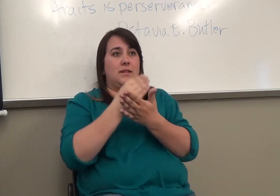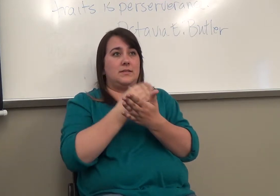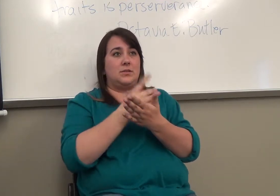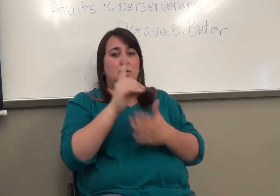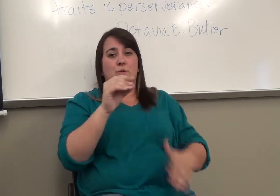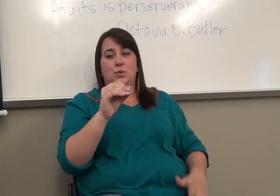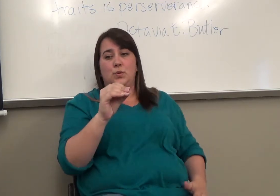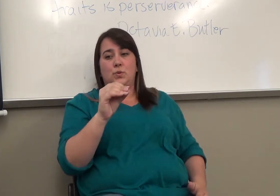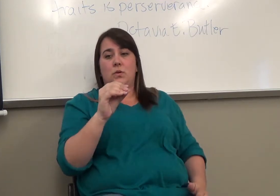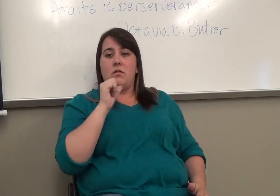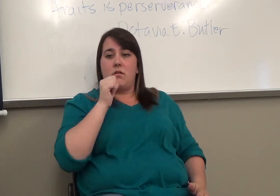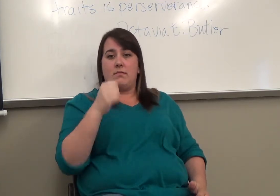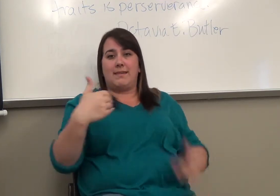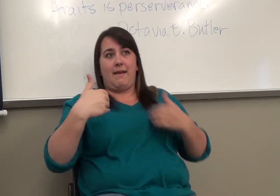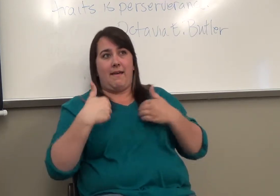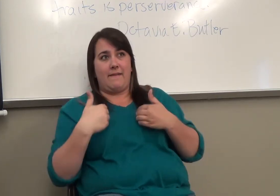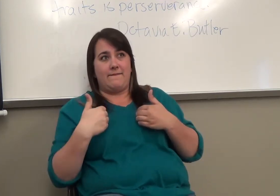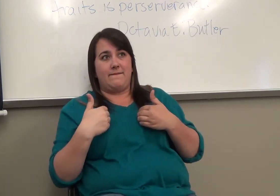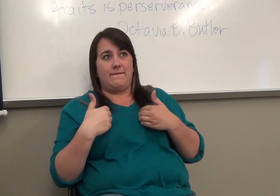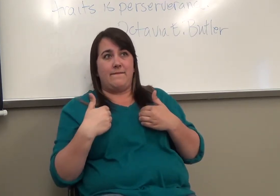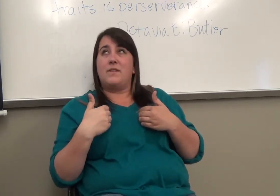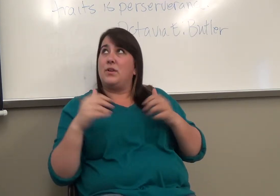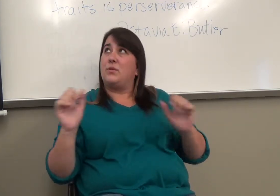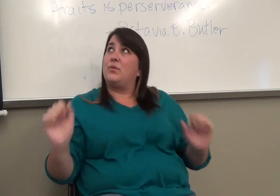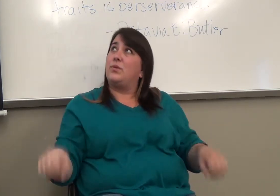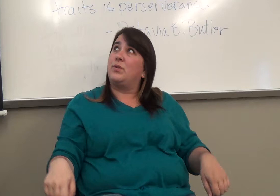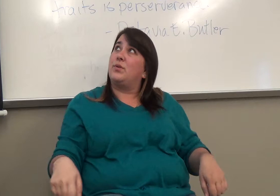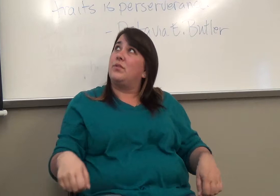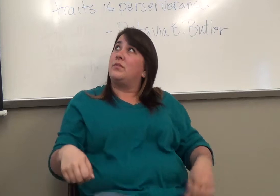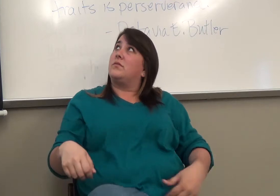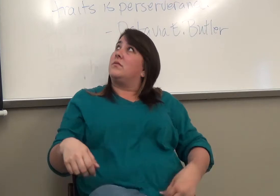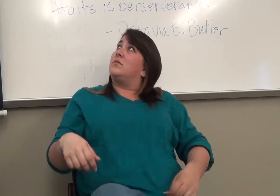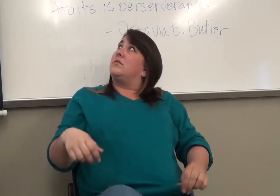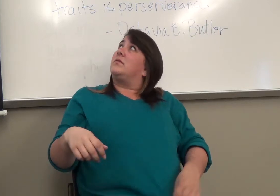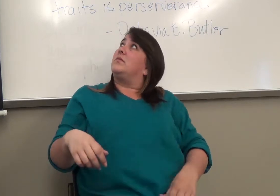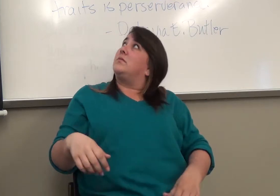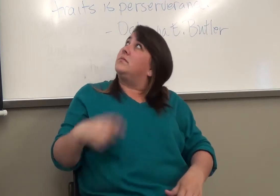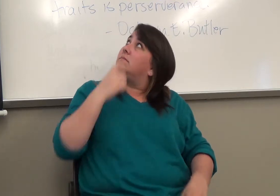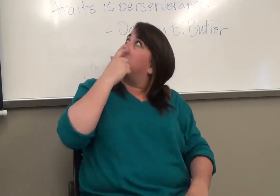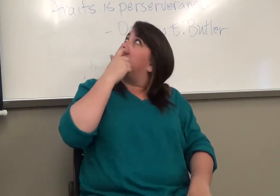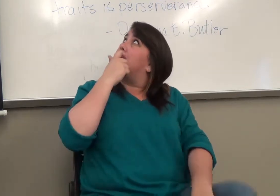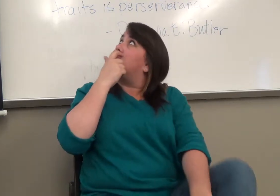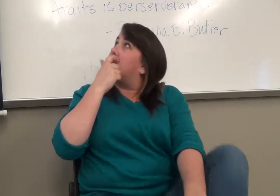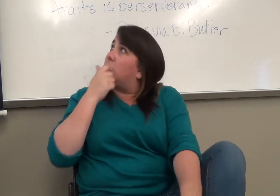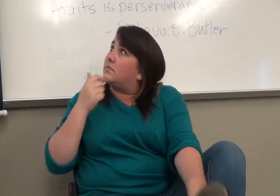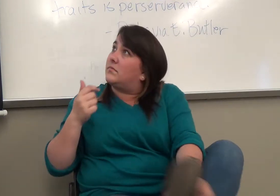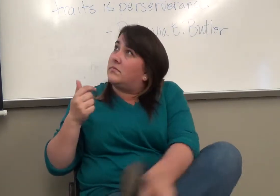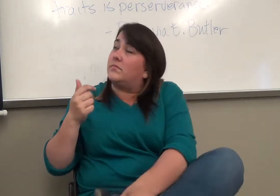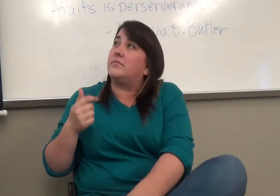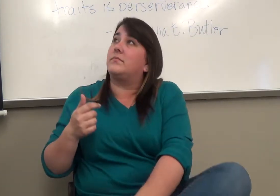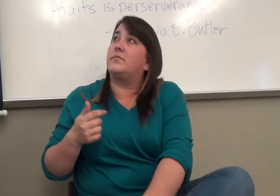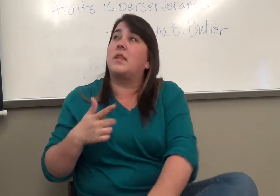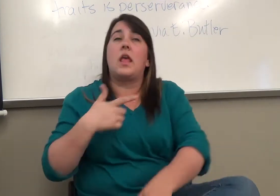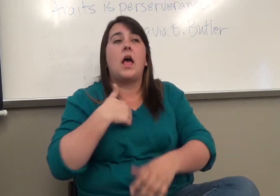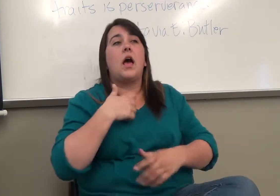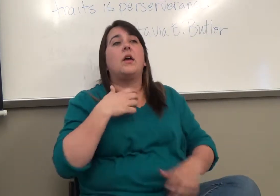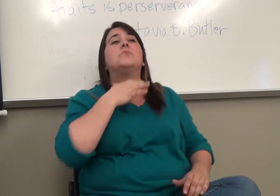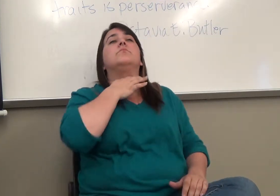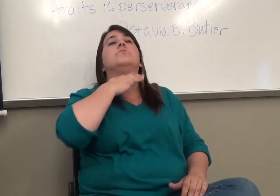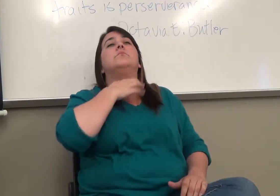have. You could do it that way if you just wanted to get rid of it. But I was looking to see if you could match